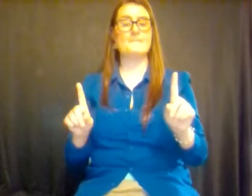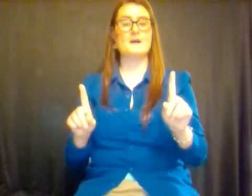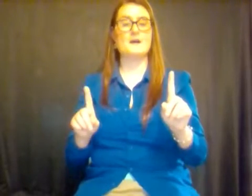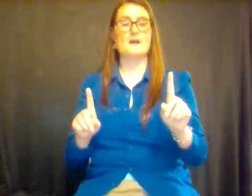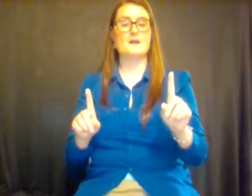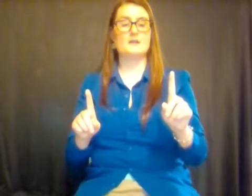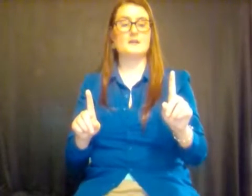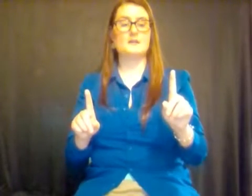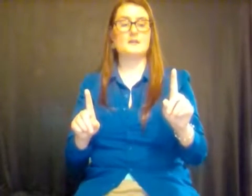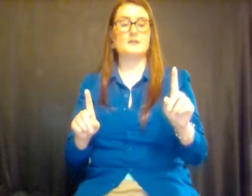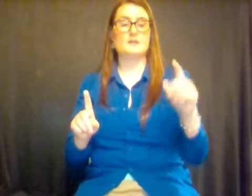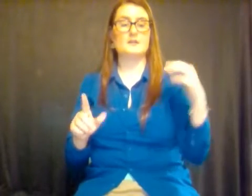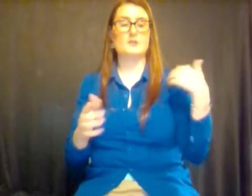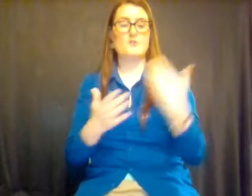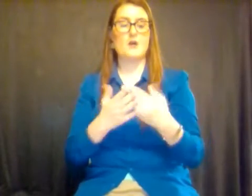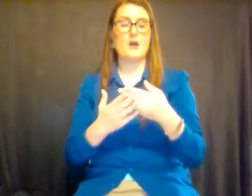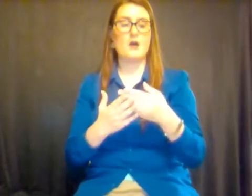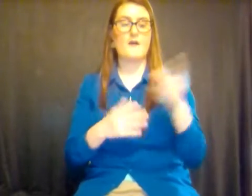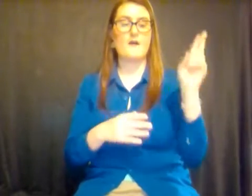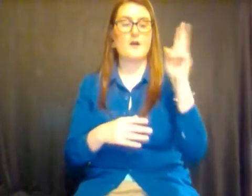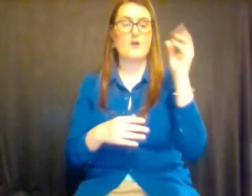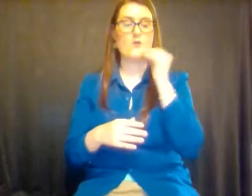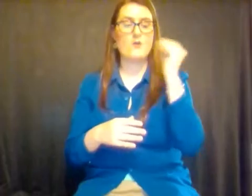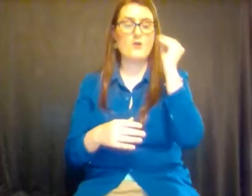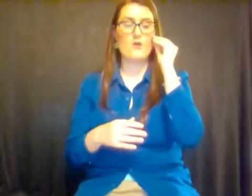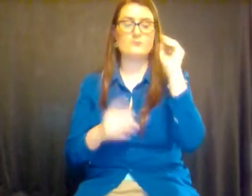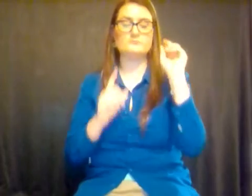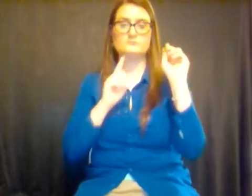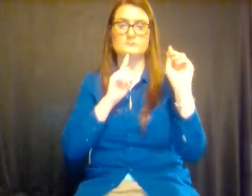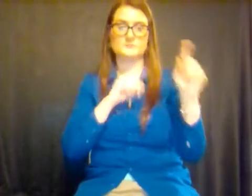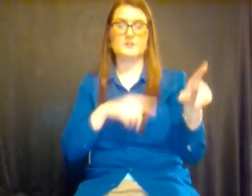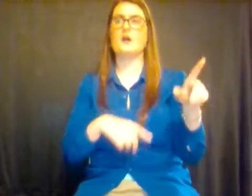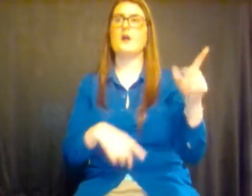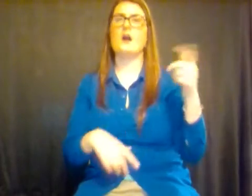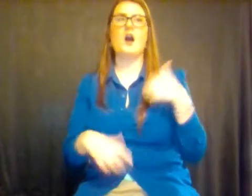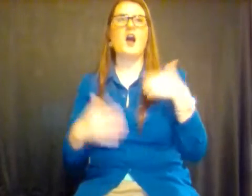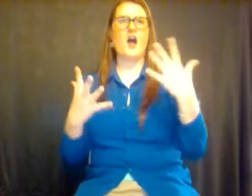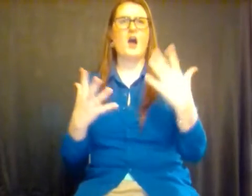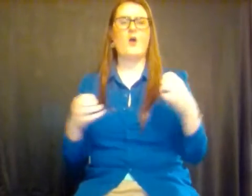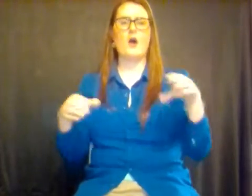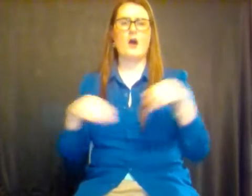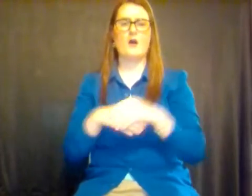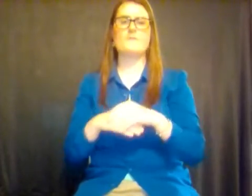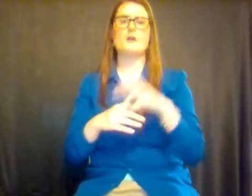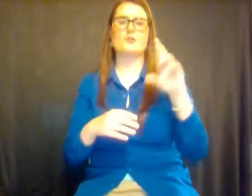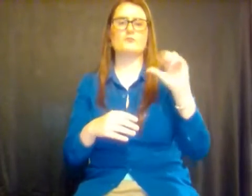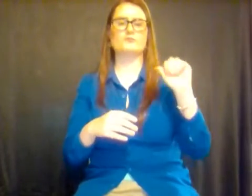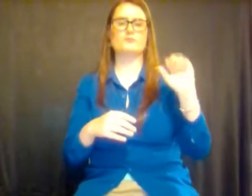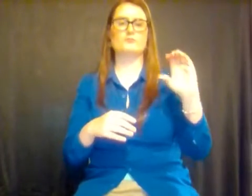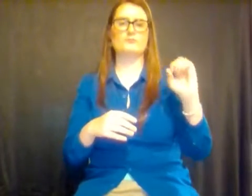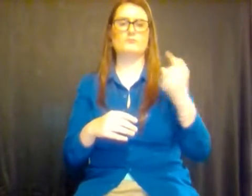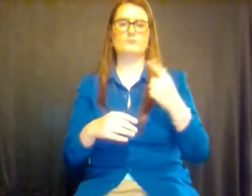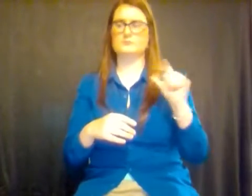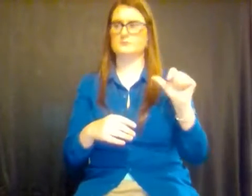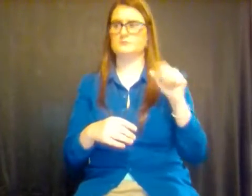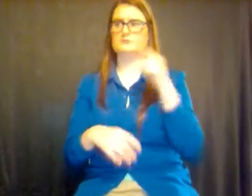years for me." And Jacob agreed. He didn't have any choice. But But as the years went by, Jacob grew rich and he